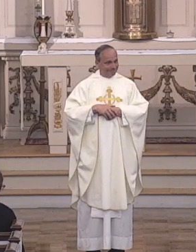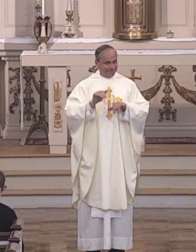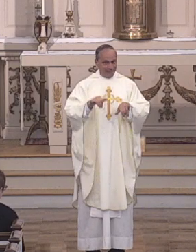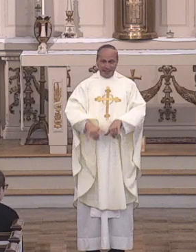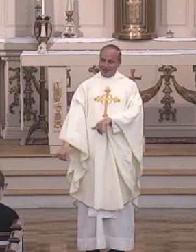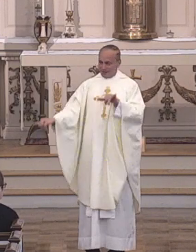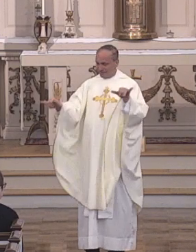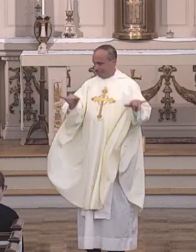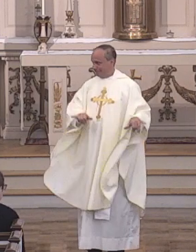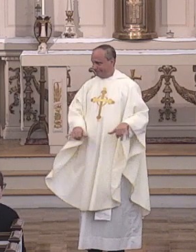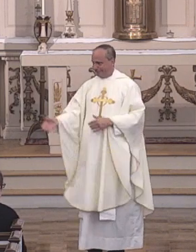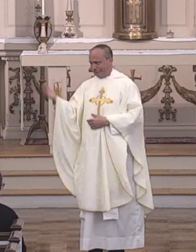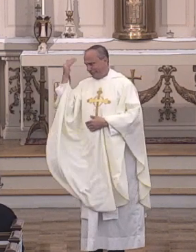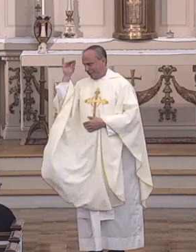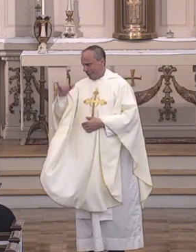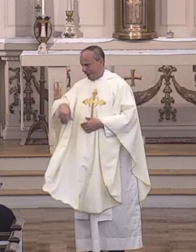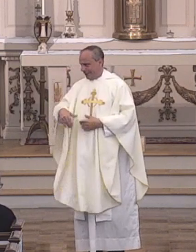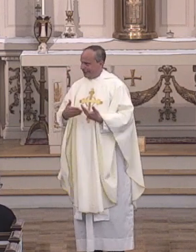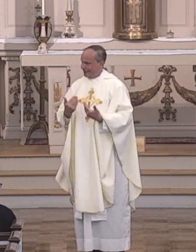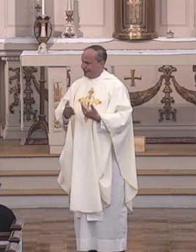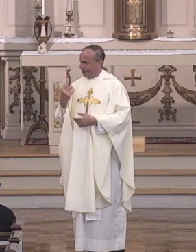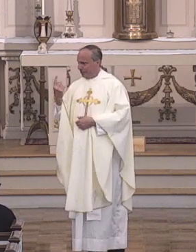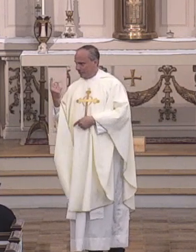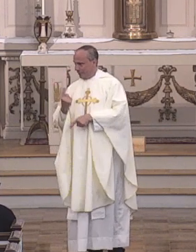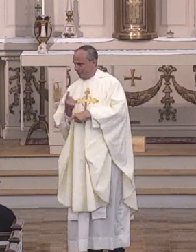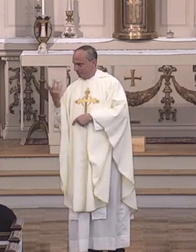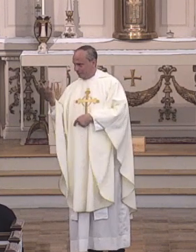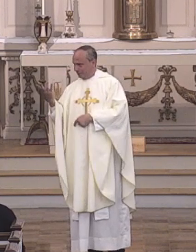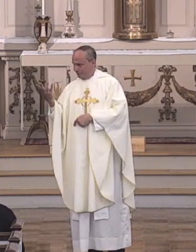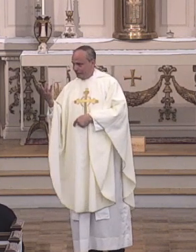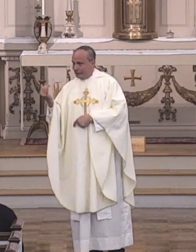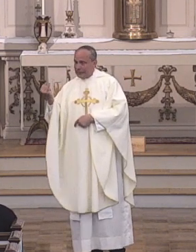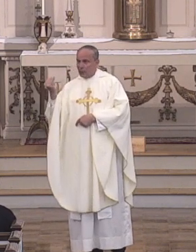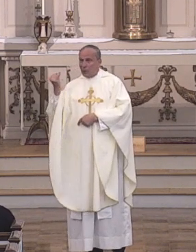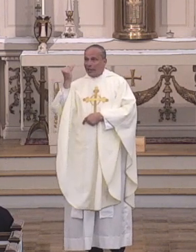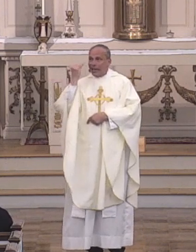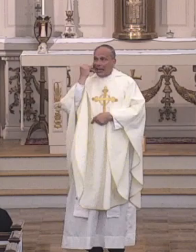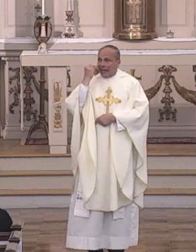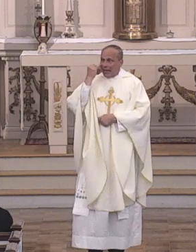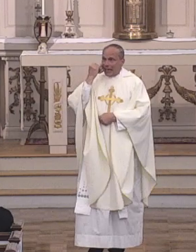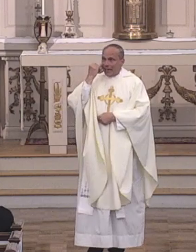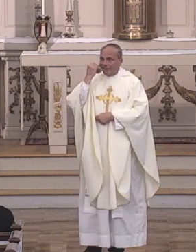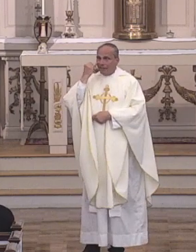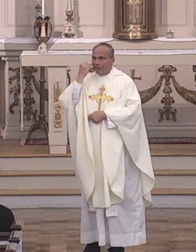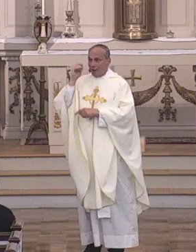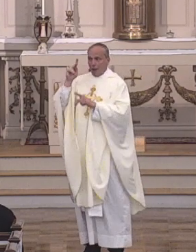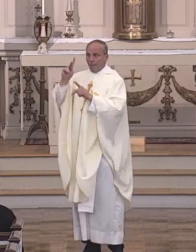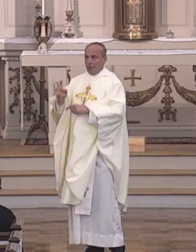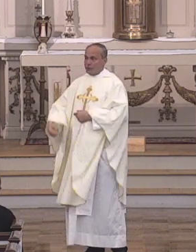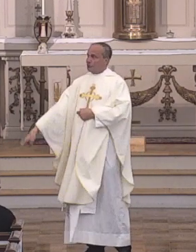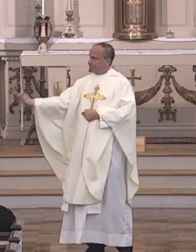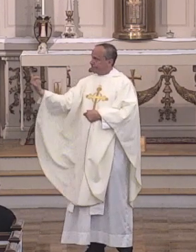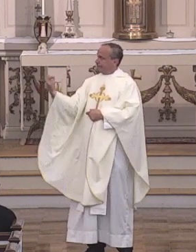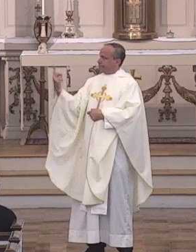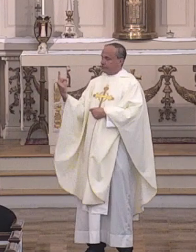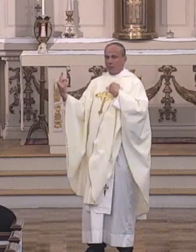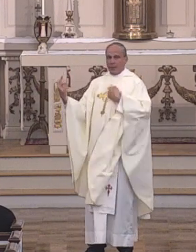breathe air, right? That is a part of what it means to be human. We all know that. That's an easy question to answer. We all breathe